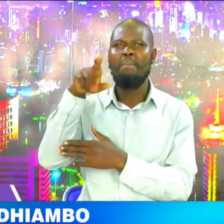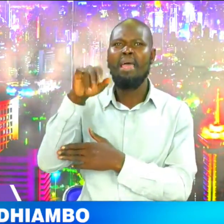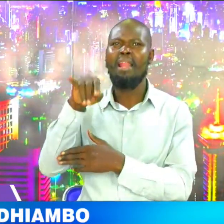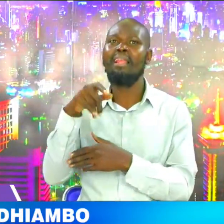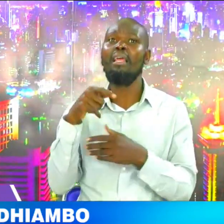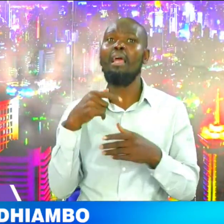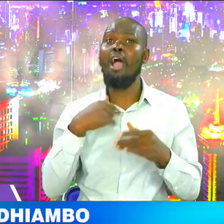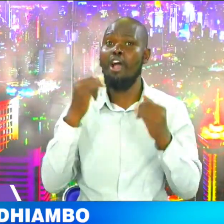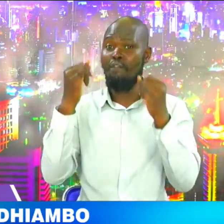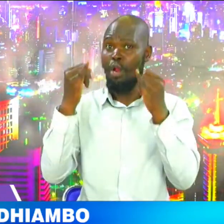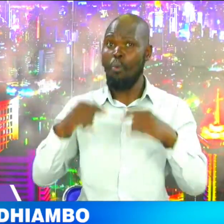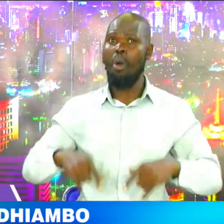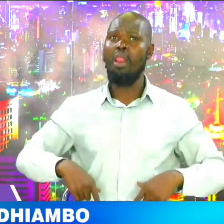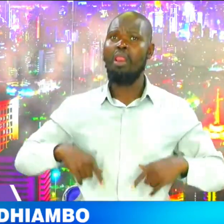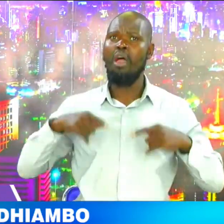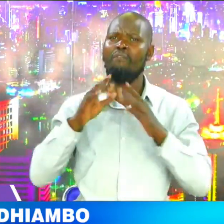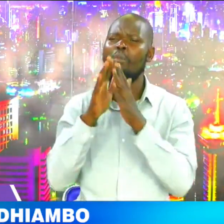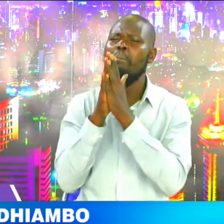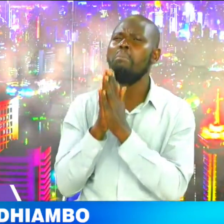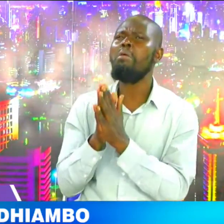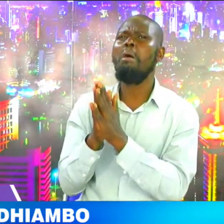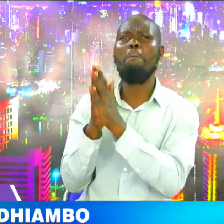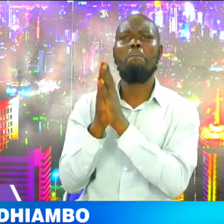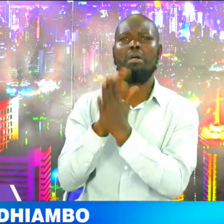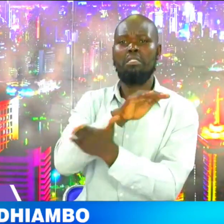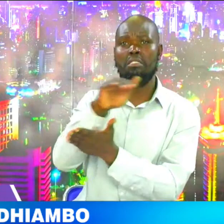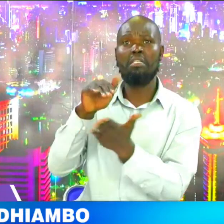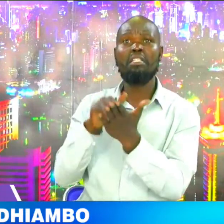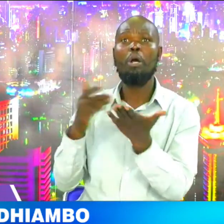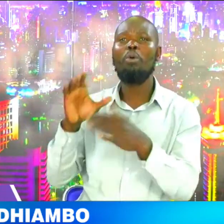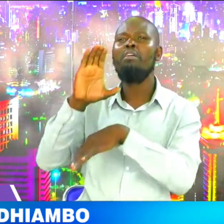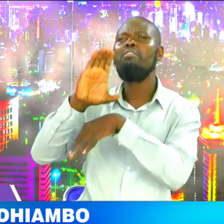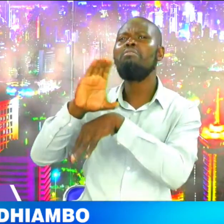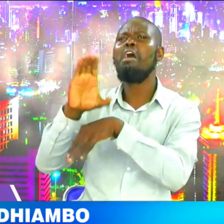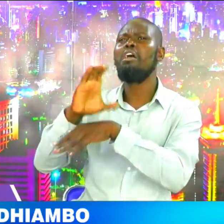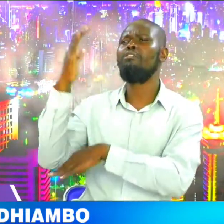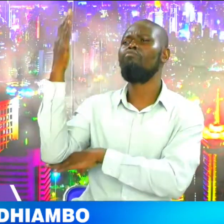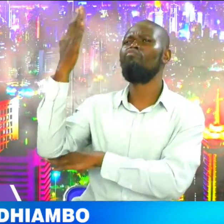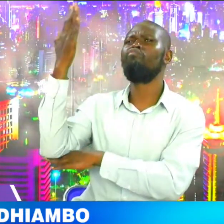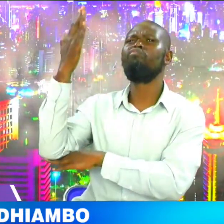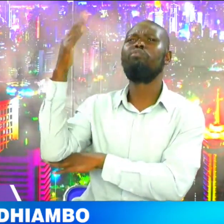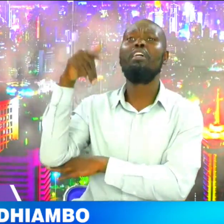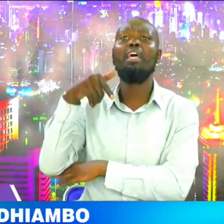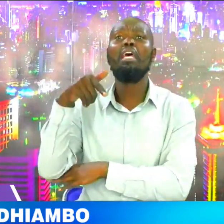the apprehension of the New Life Prayer Center and the church preacher